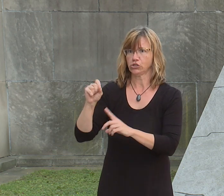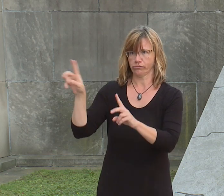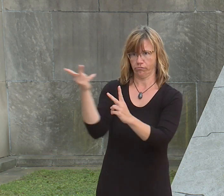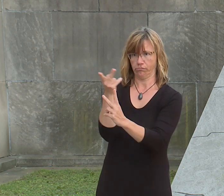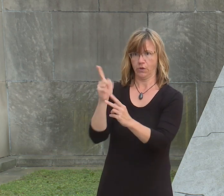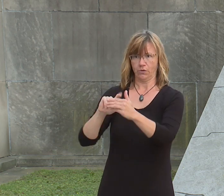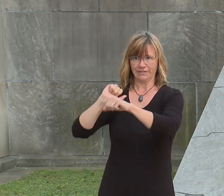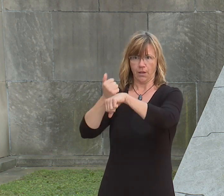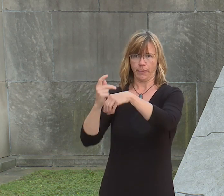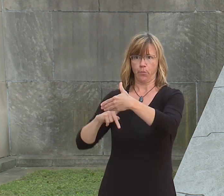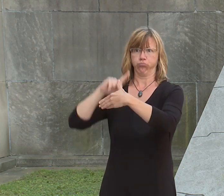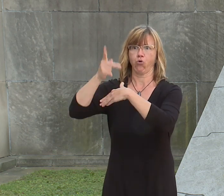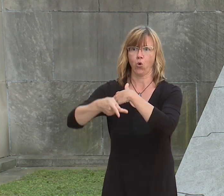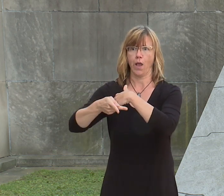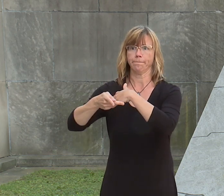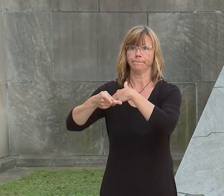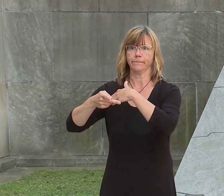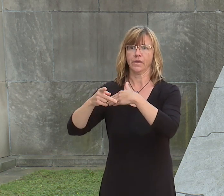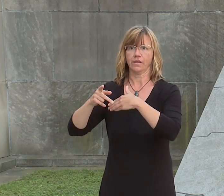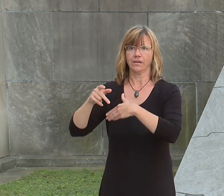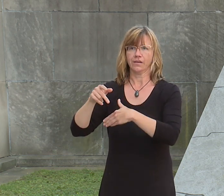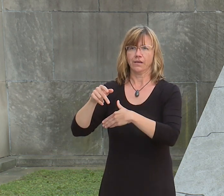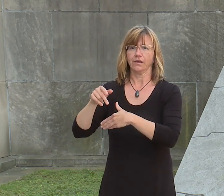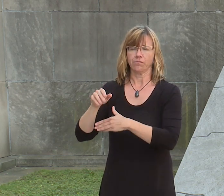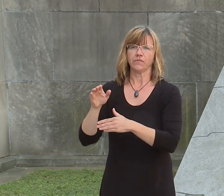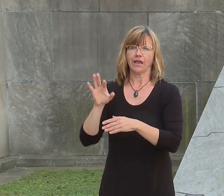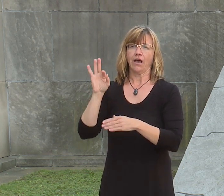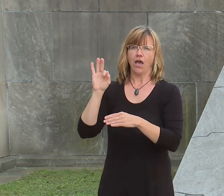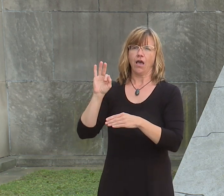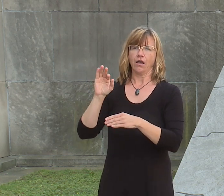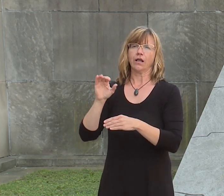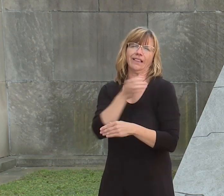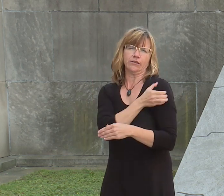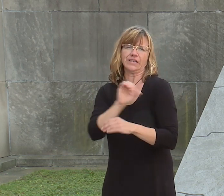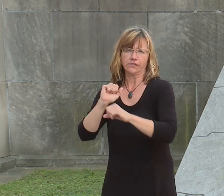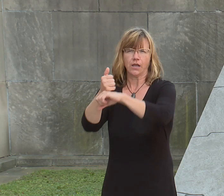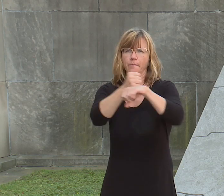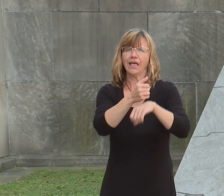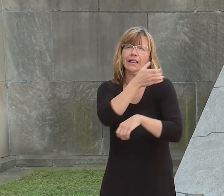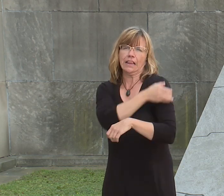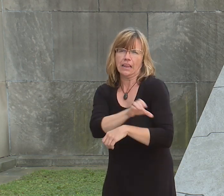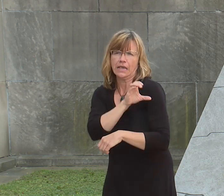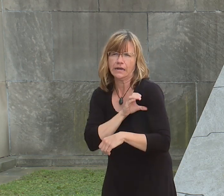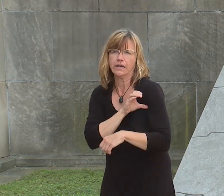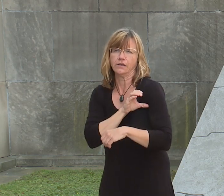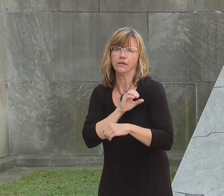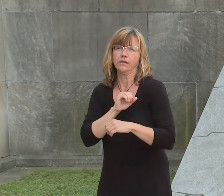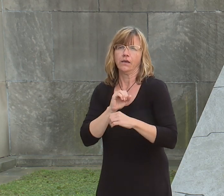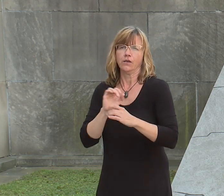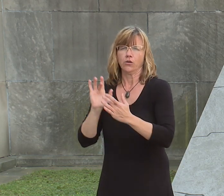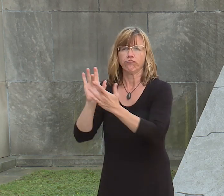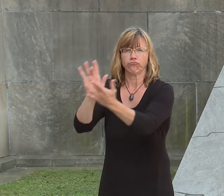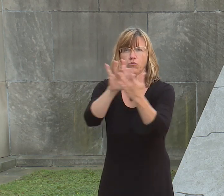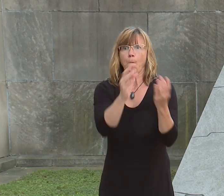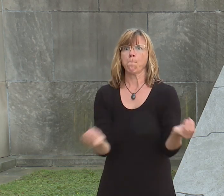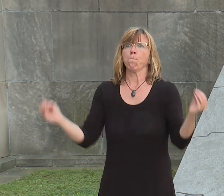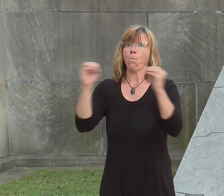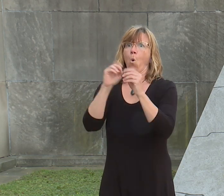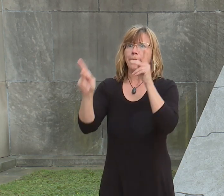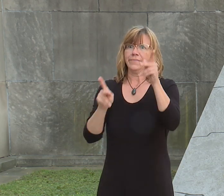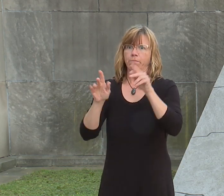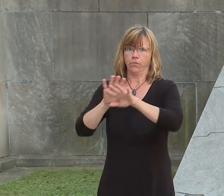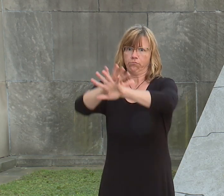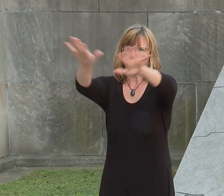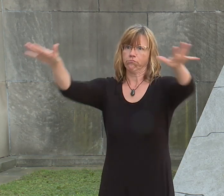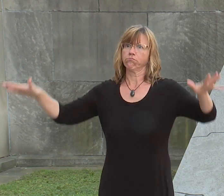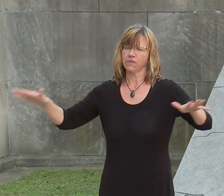in setting up COVID-19 vaccination clinics or performing vaccination outreach and education in Baltimore City. Applicants